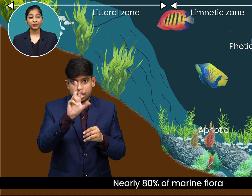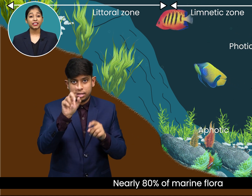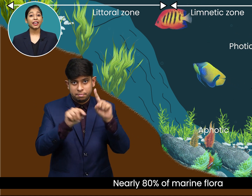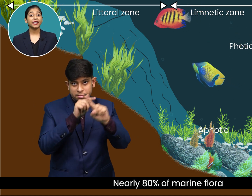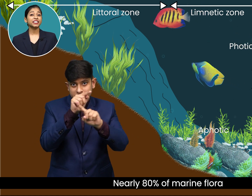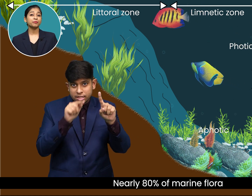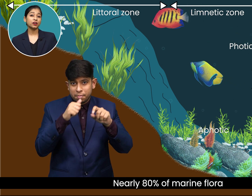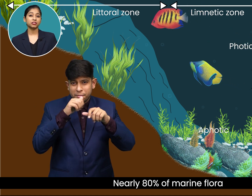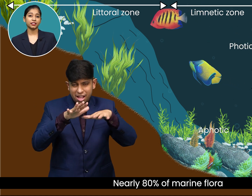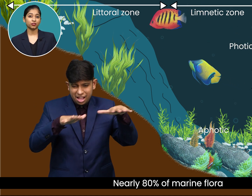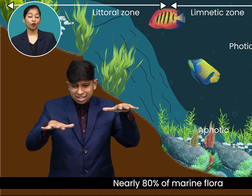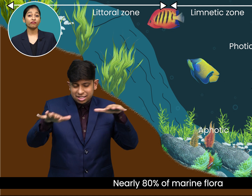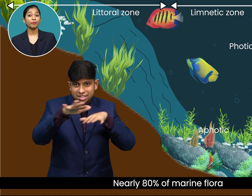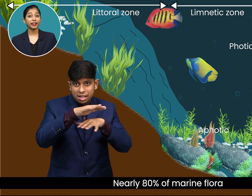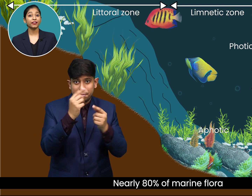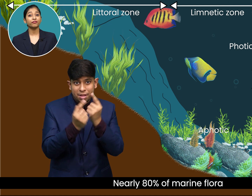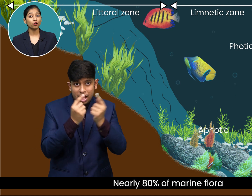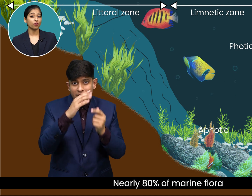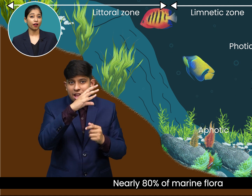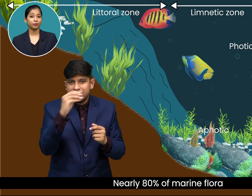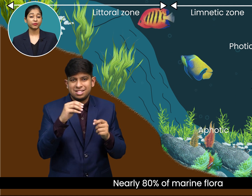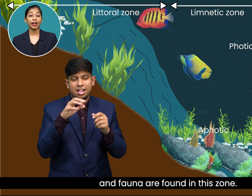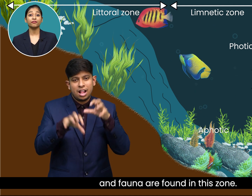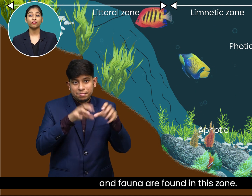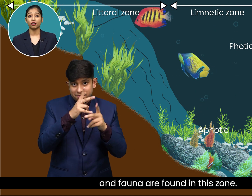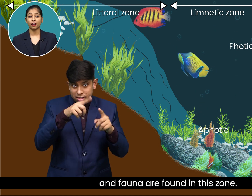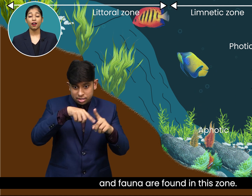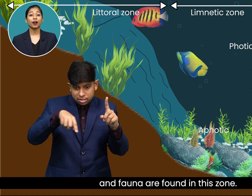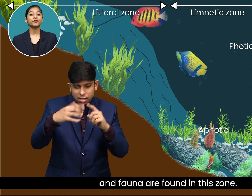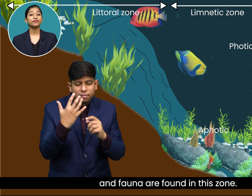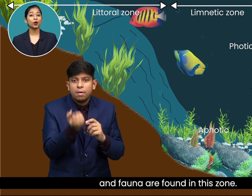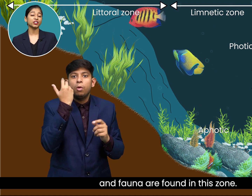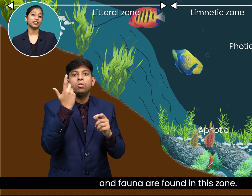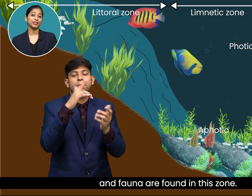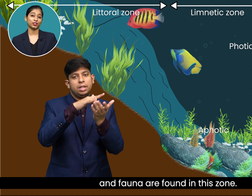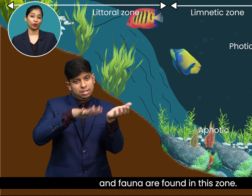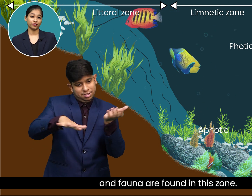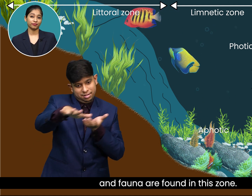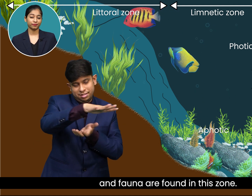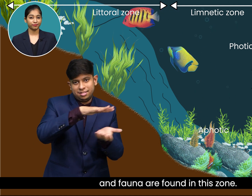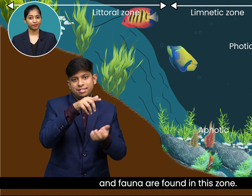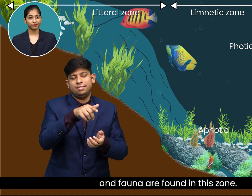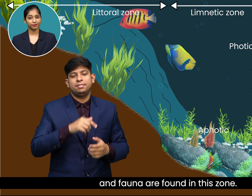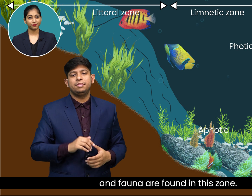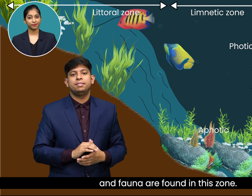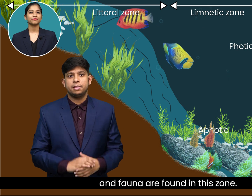Nearly 80% of marine flora and fauna are found in this zone.